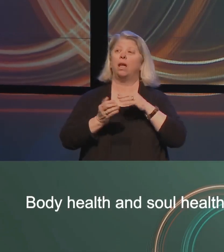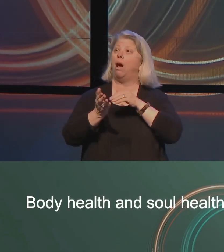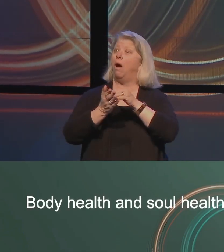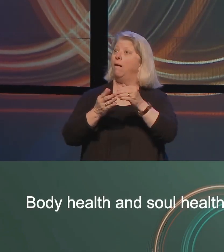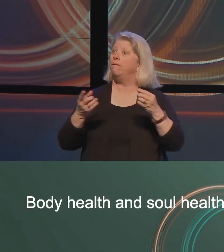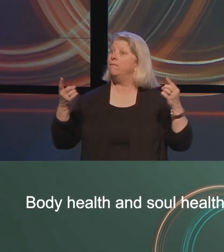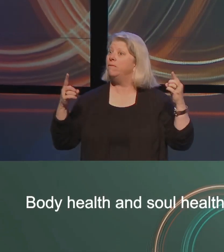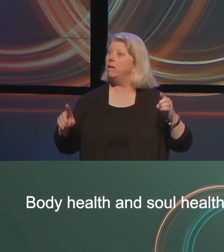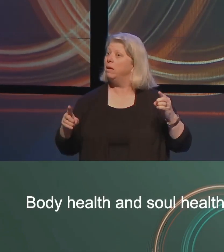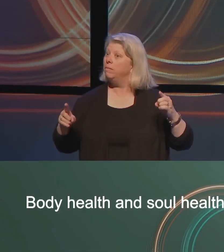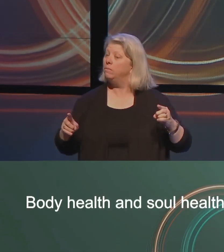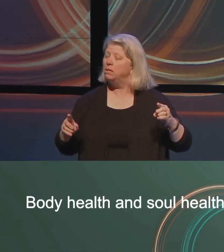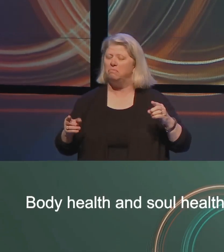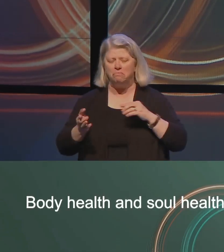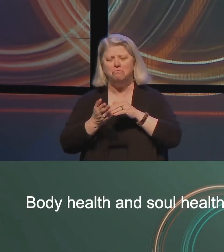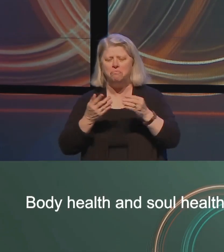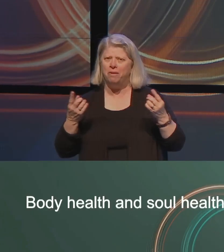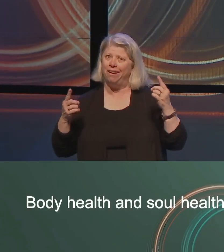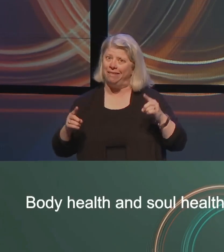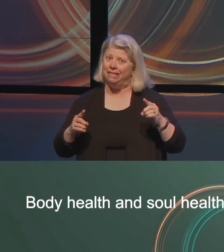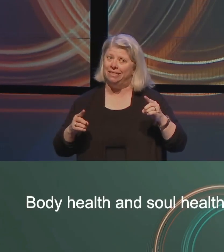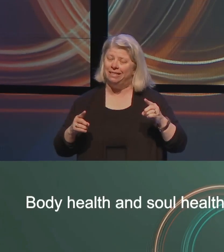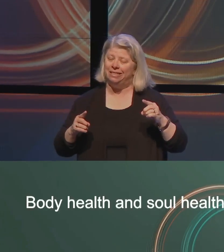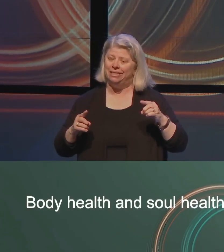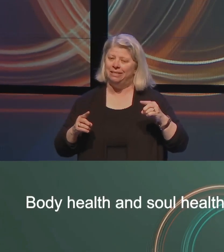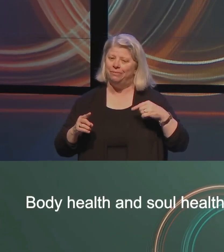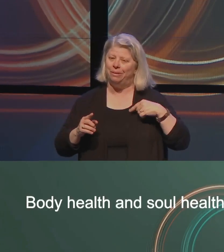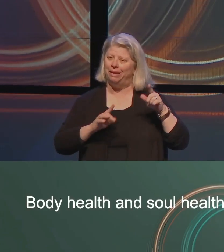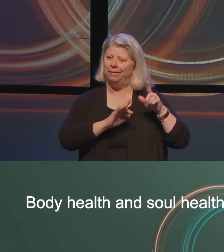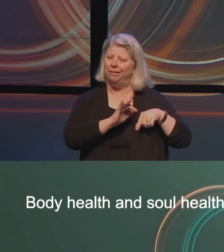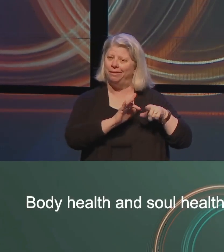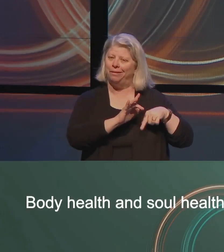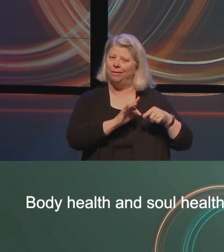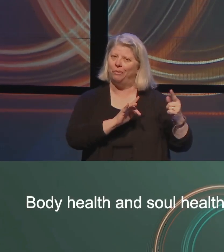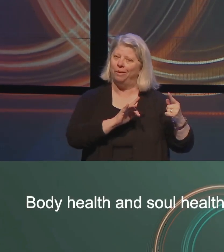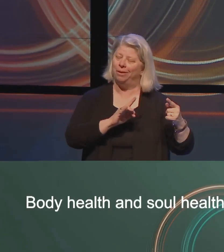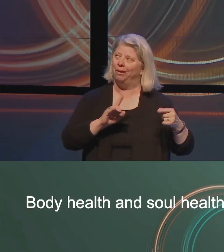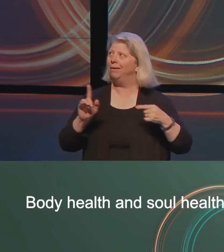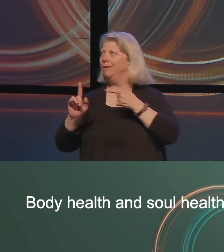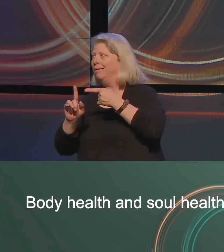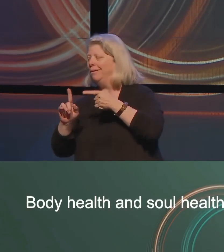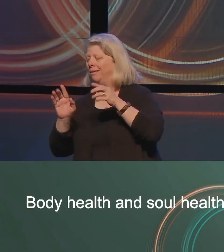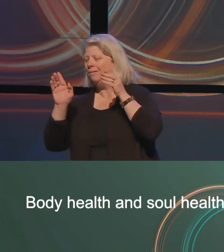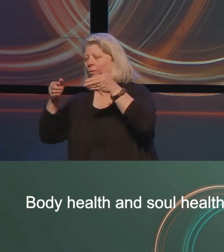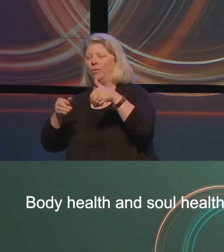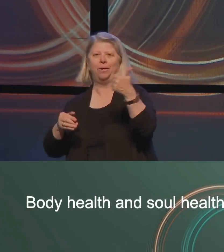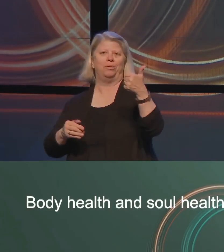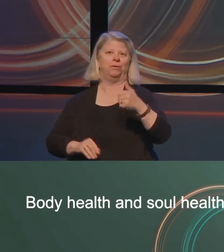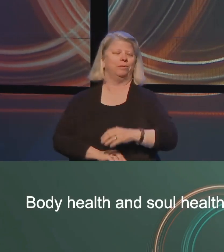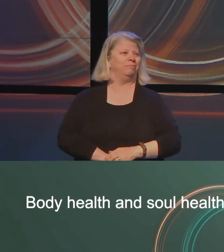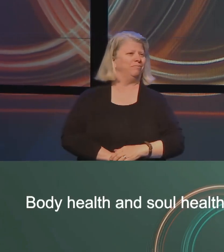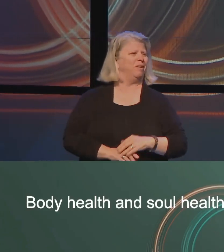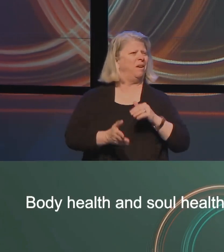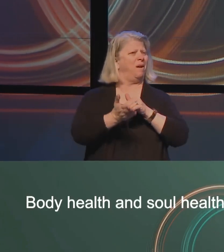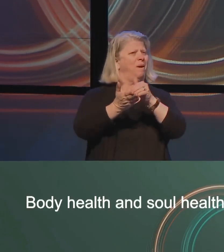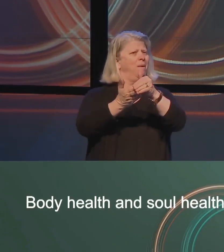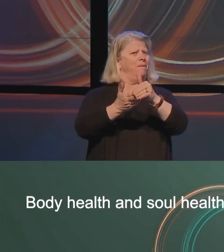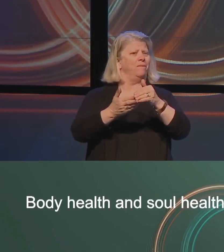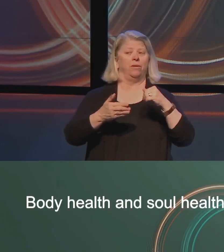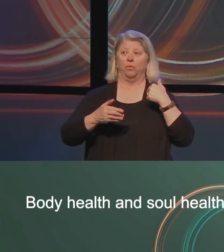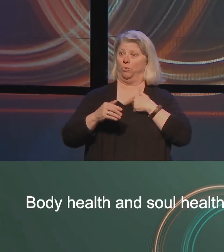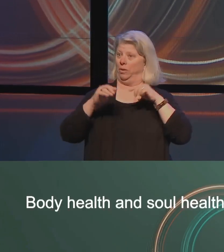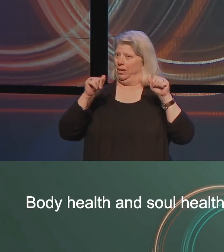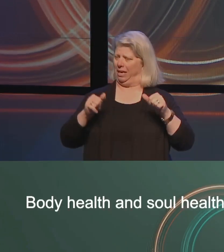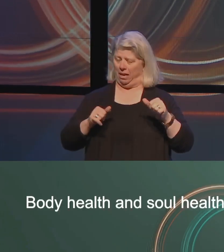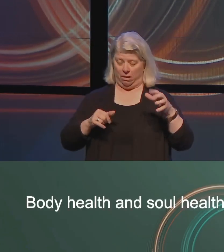often we neglect one for the other. Too often we can